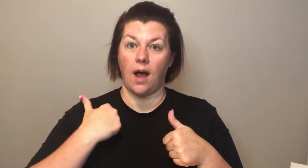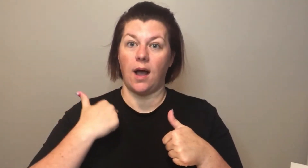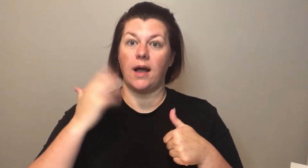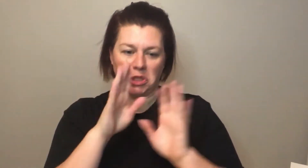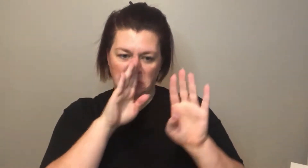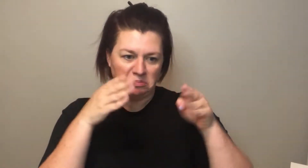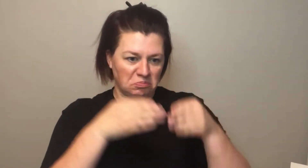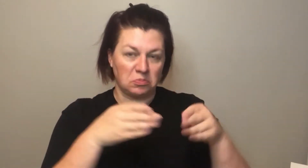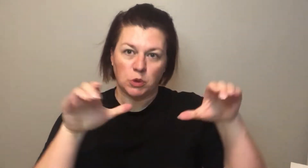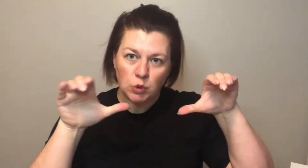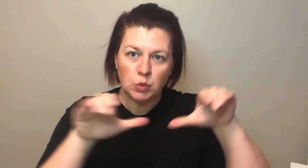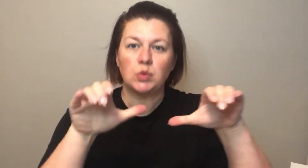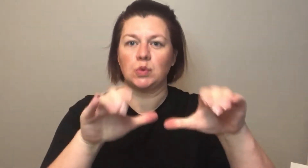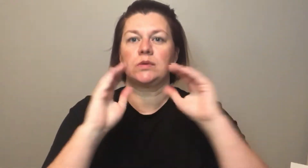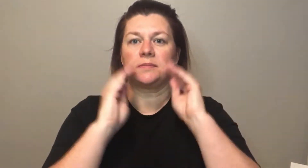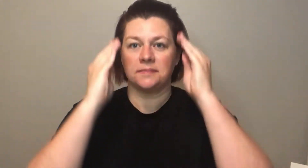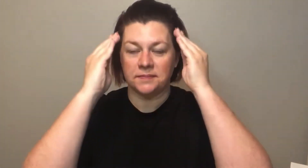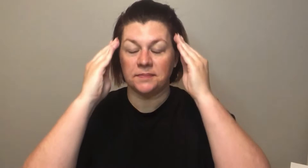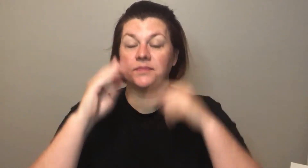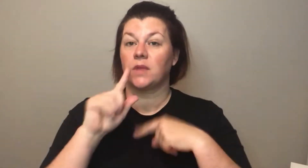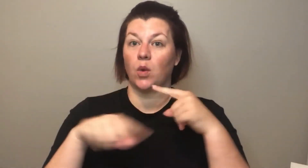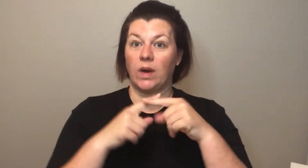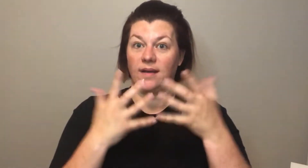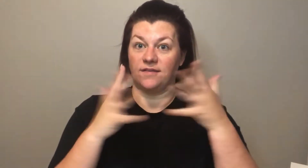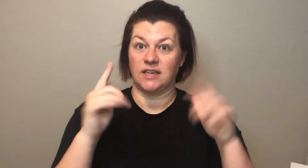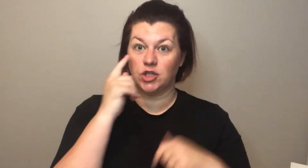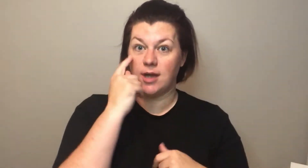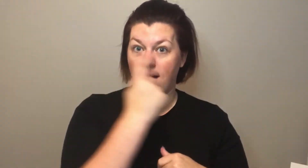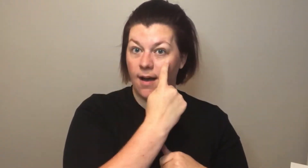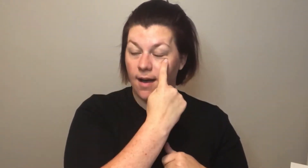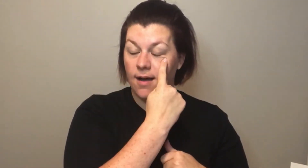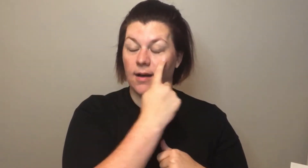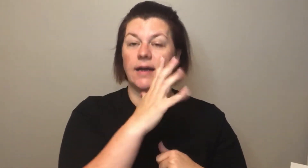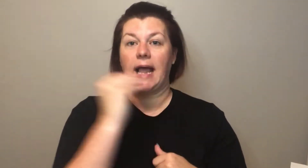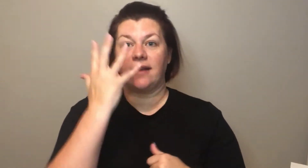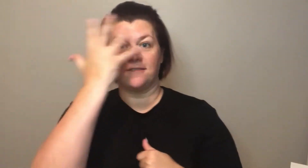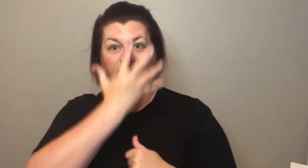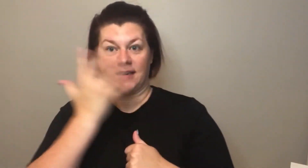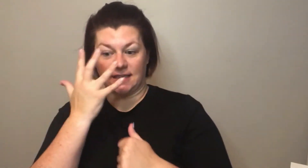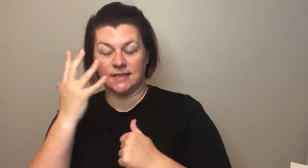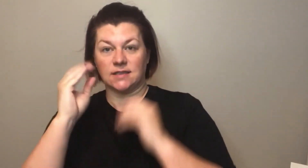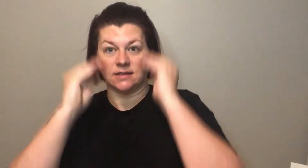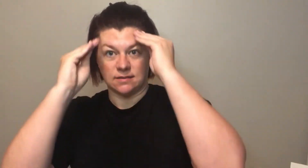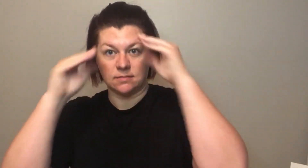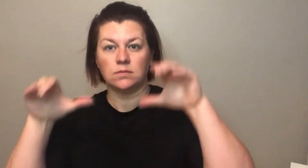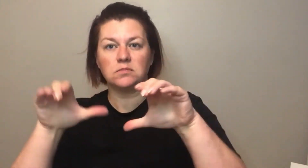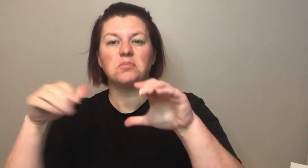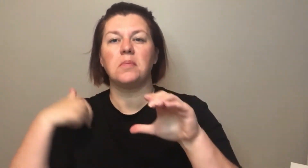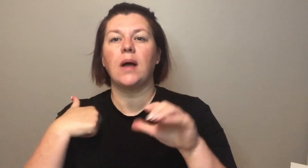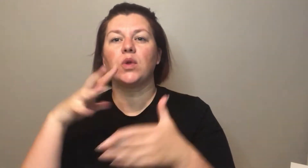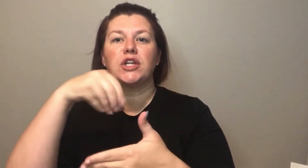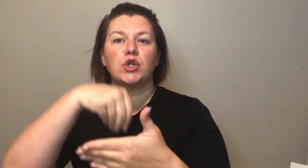sign and do my makeup at the same time is a bit of a challenge. So I'm just gonna focus on the makeup, and when I'm done with the whole